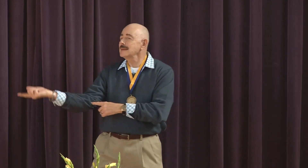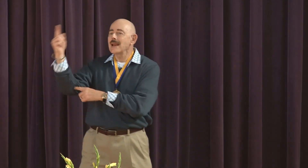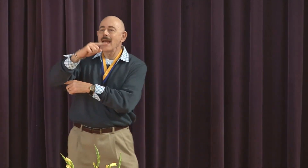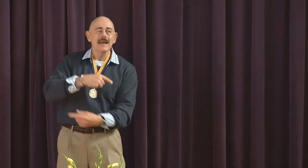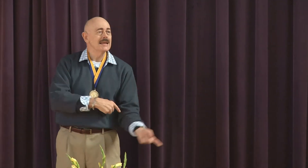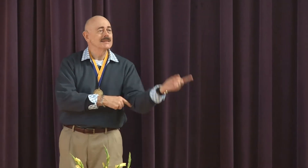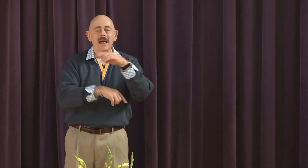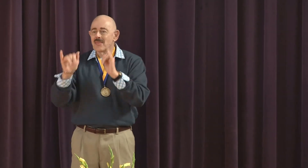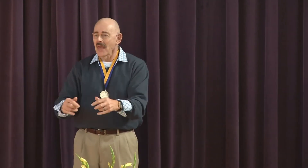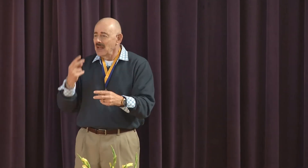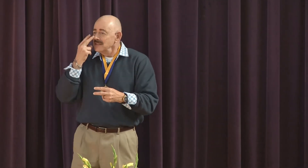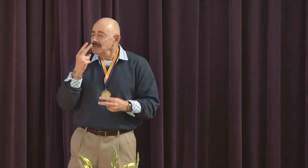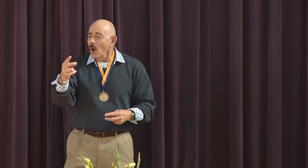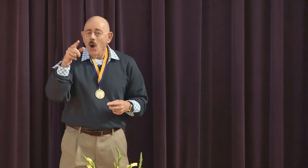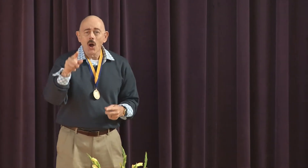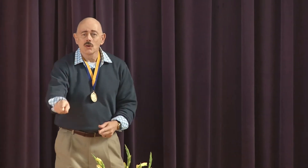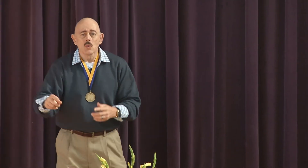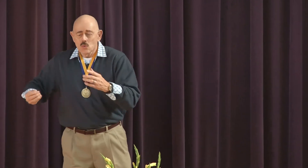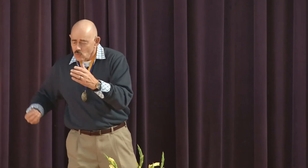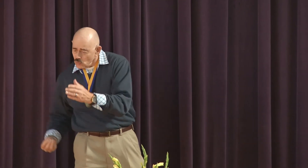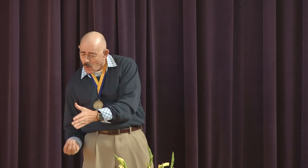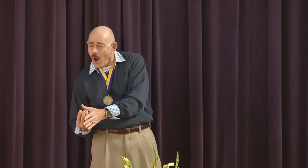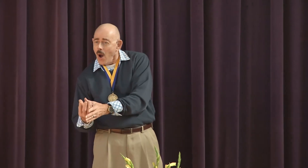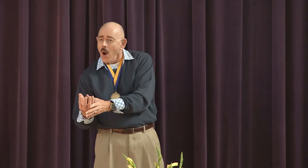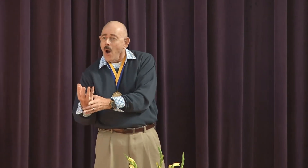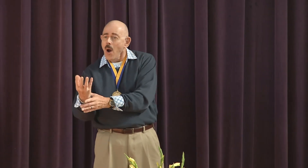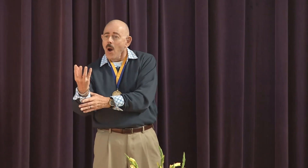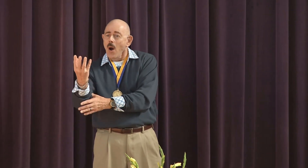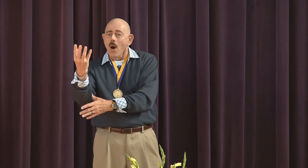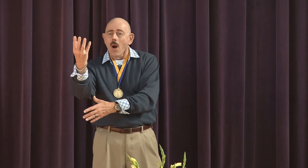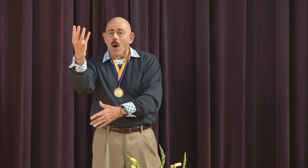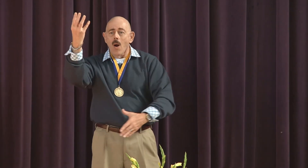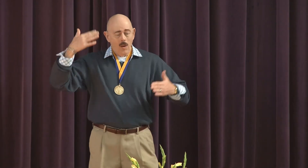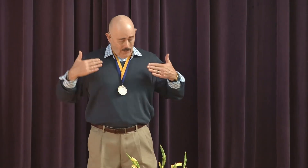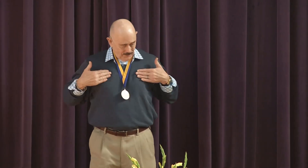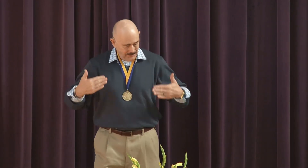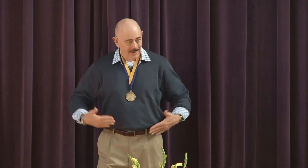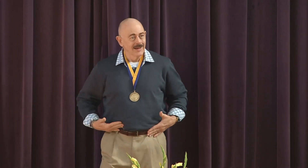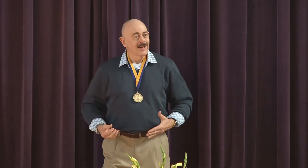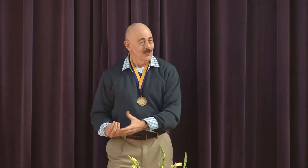Those days that saw you grow.